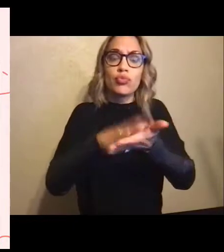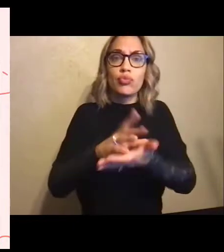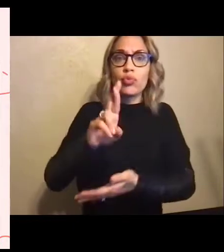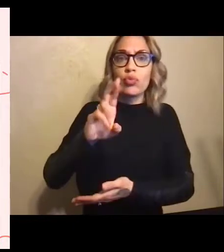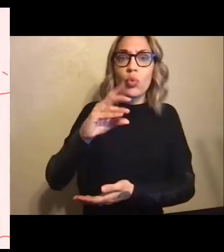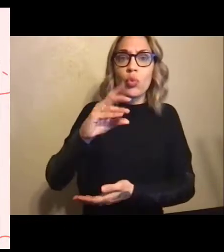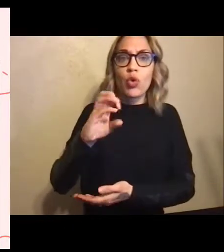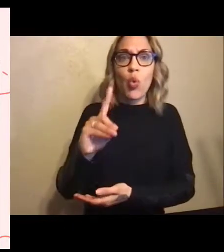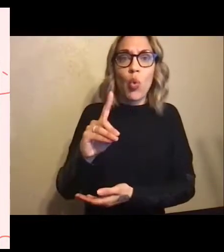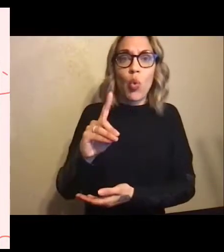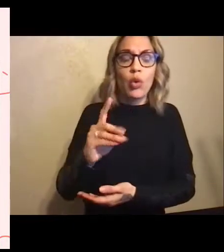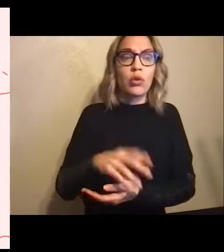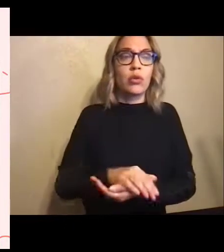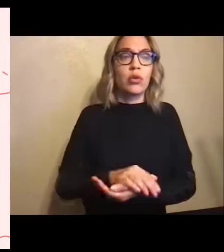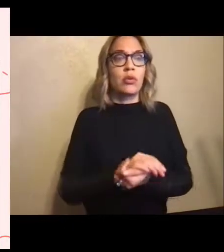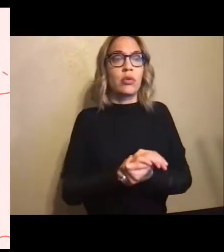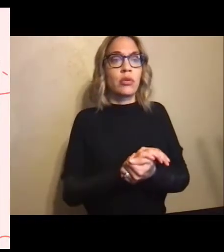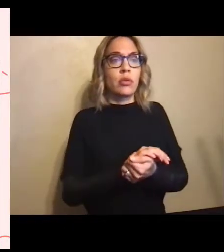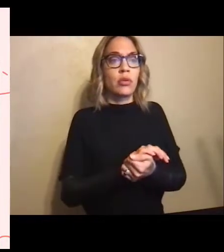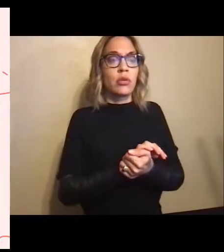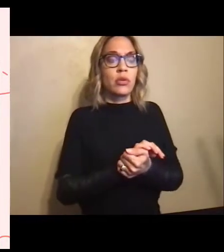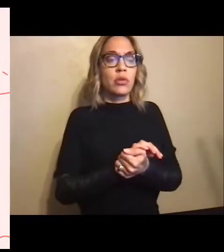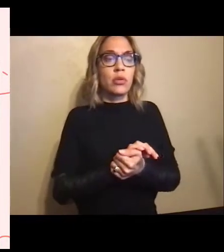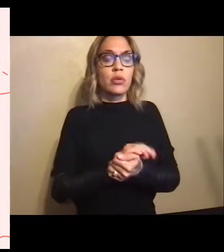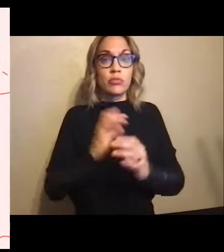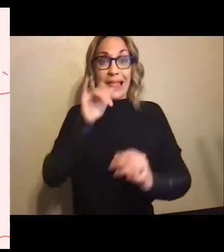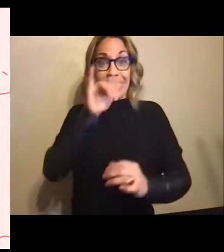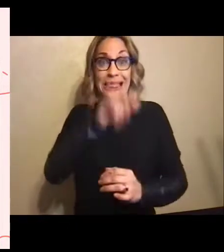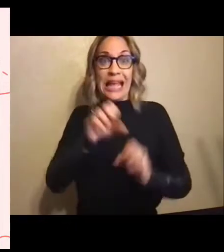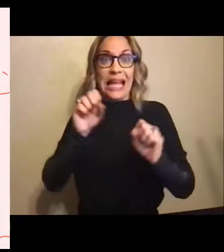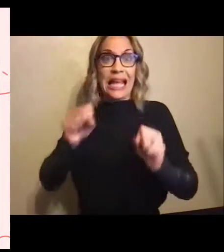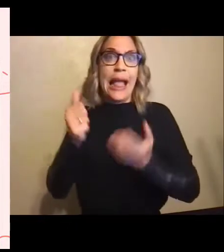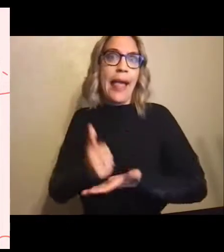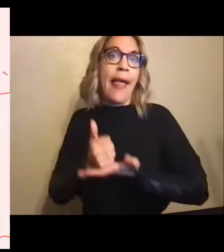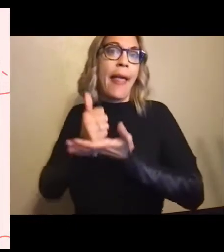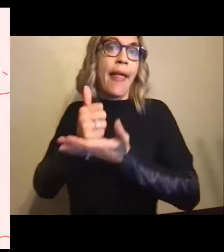Maybe we need to improve our records.